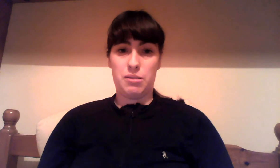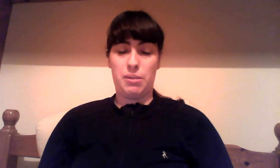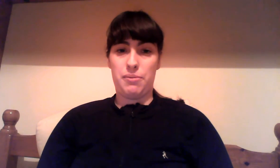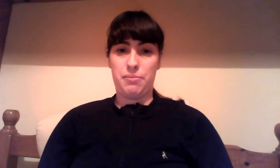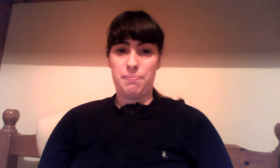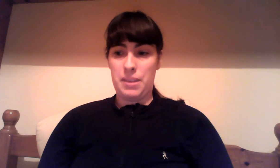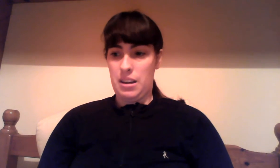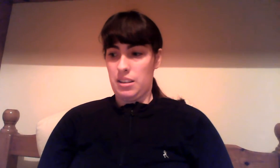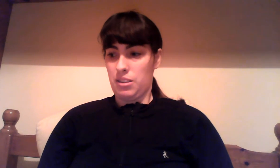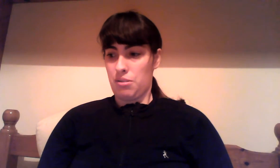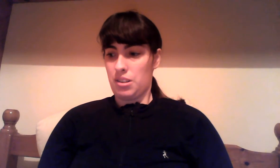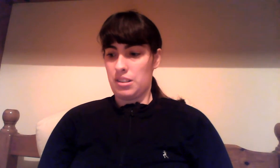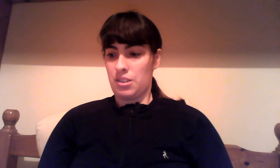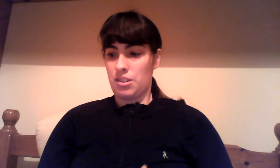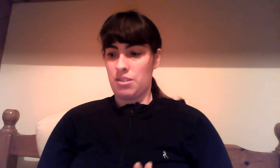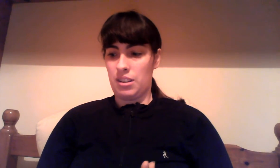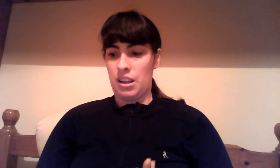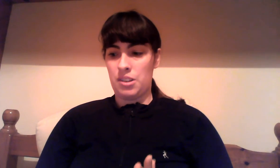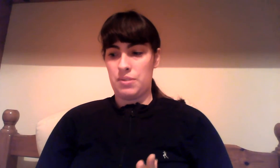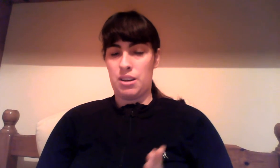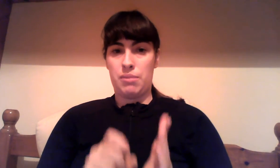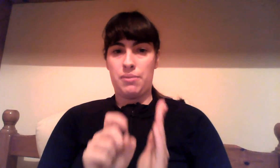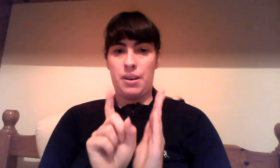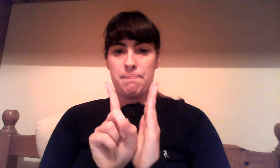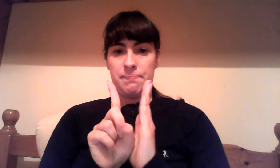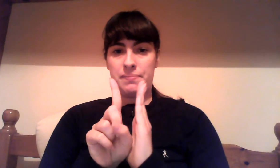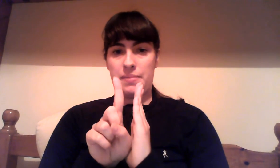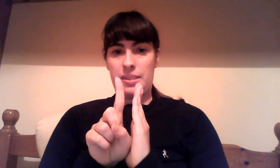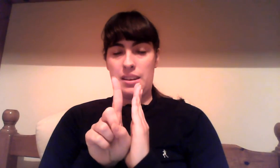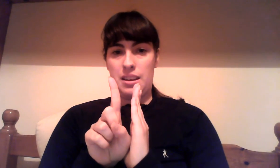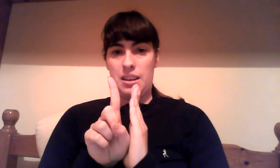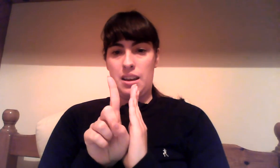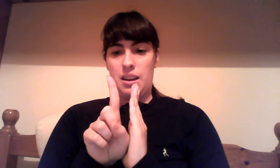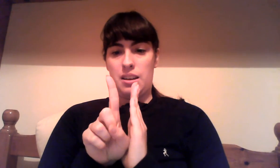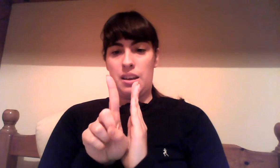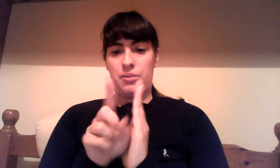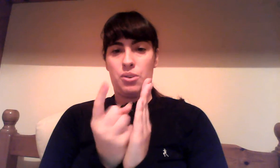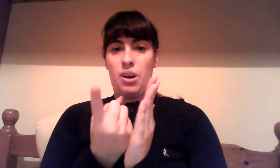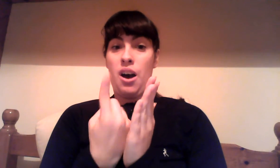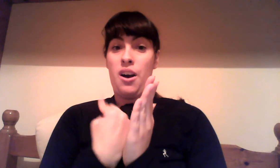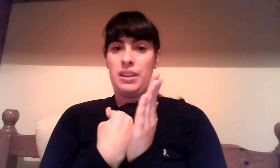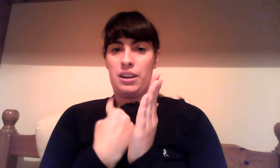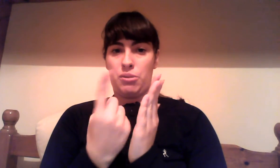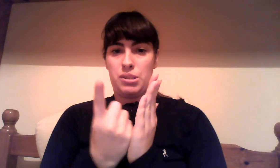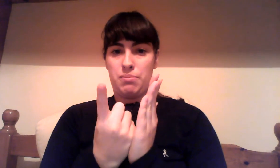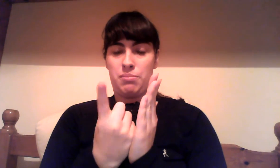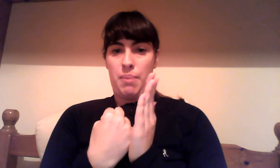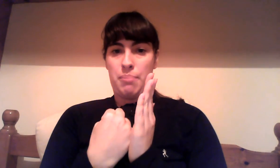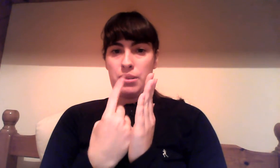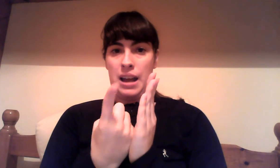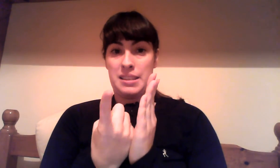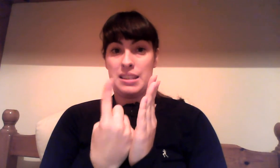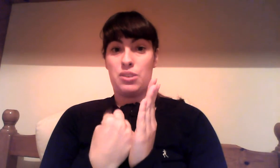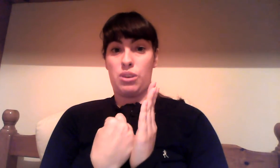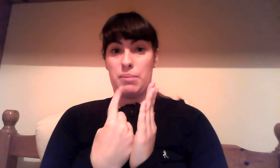with those signs that I showed in the last video with if you're early, I always remember it as in you're coming